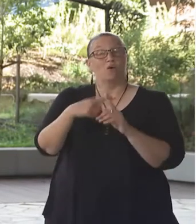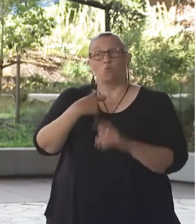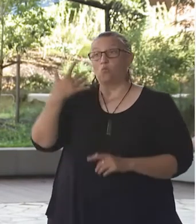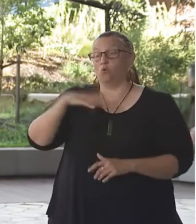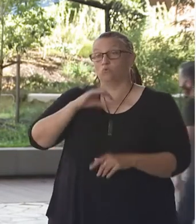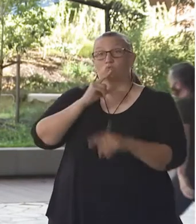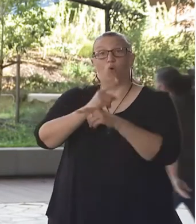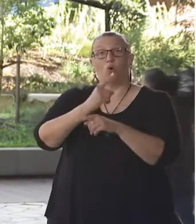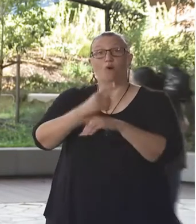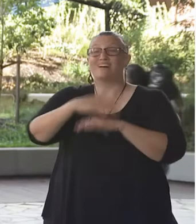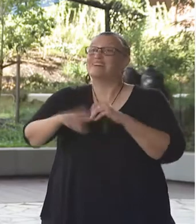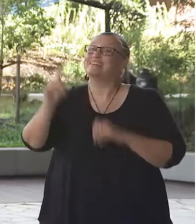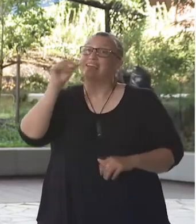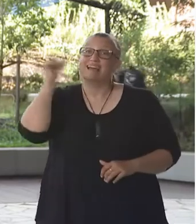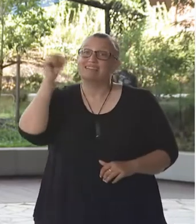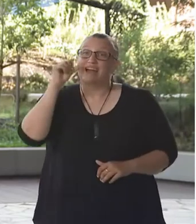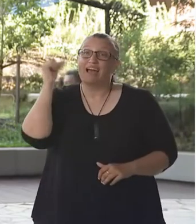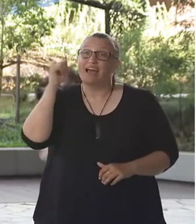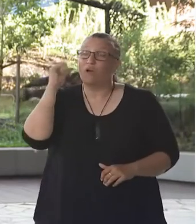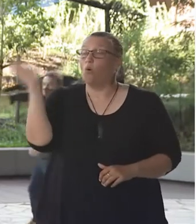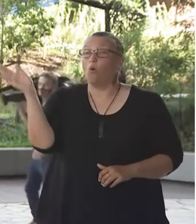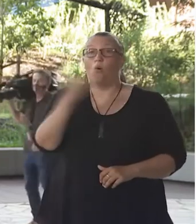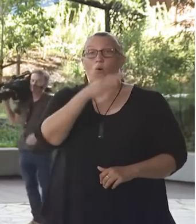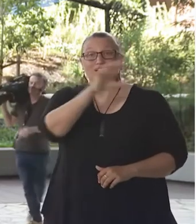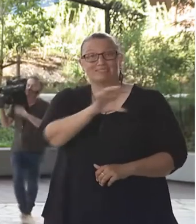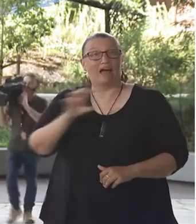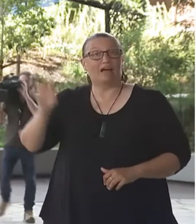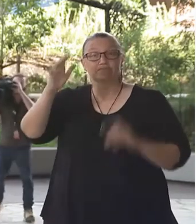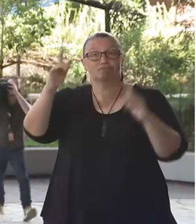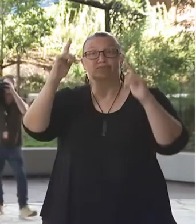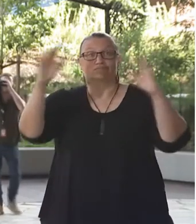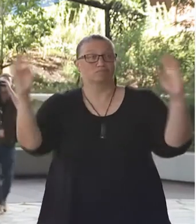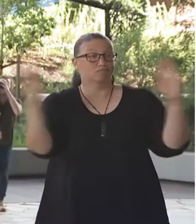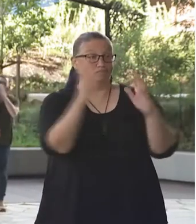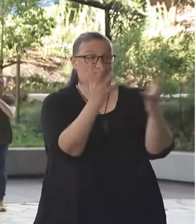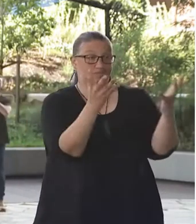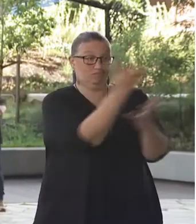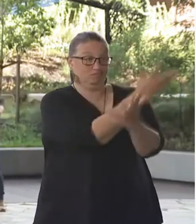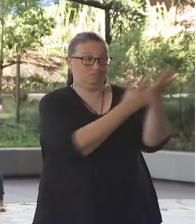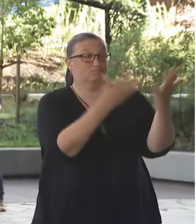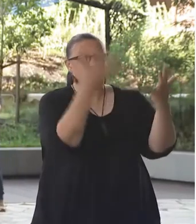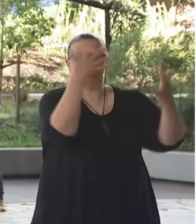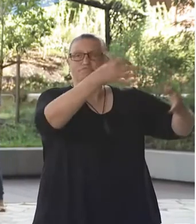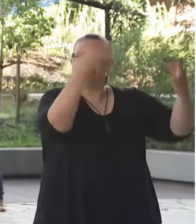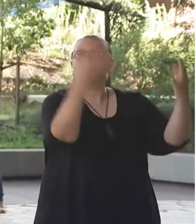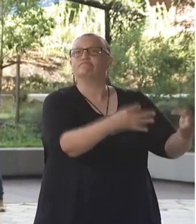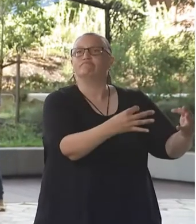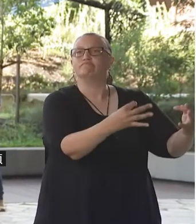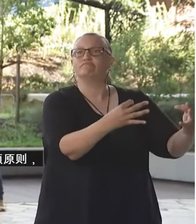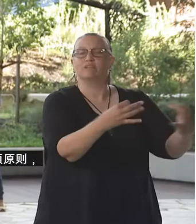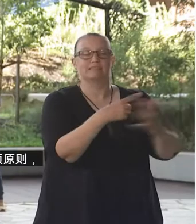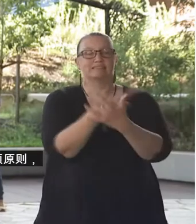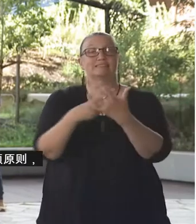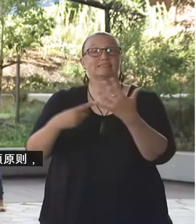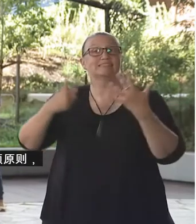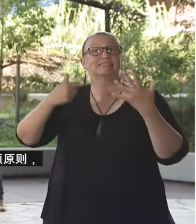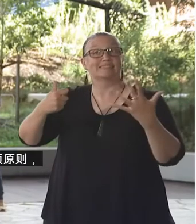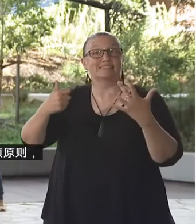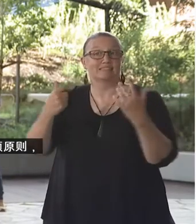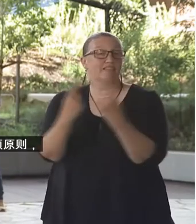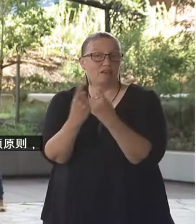in the National Cabinet. We agreed to 6 principles in relation to